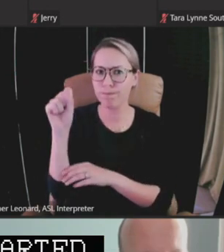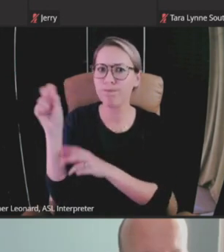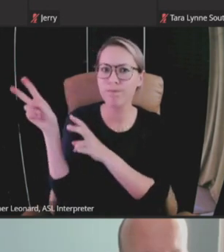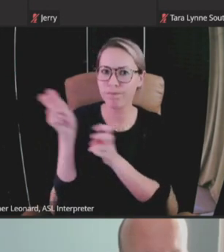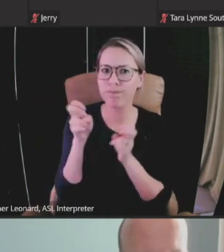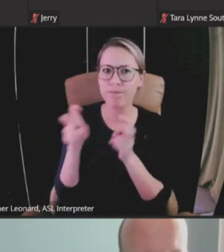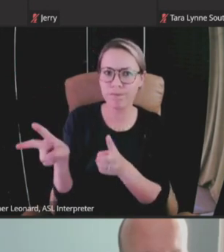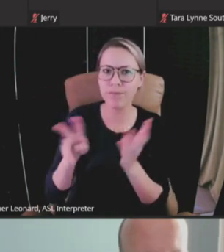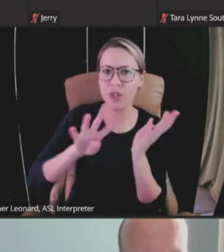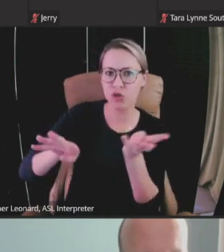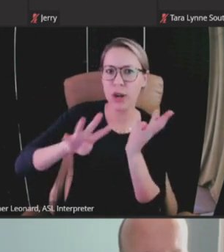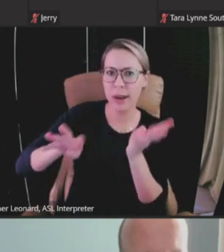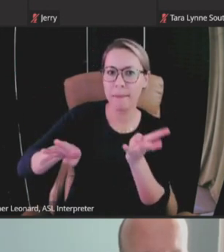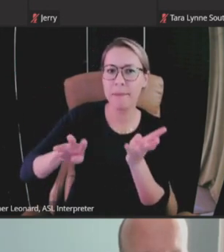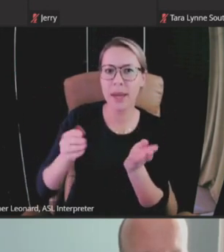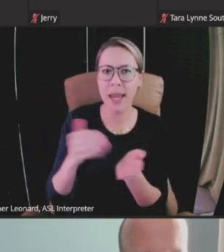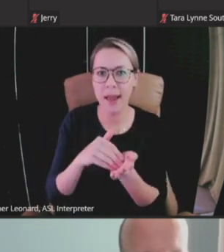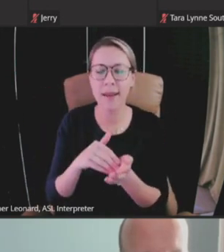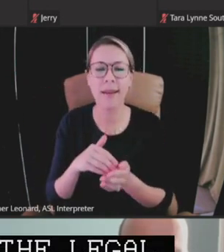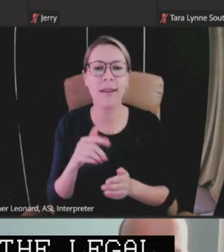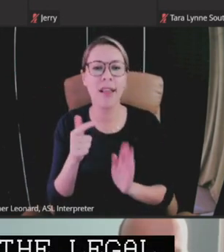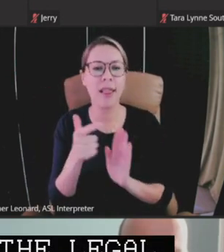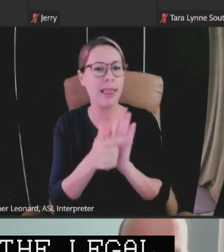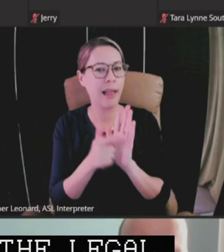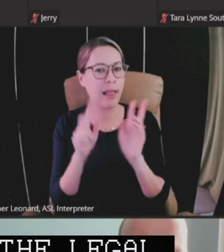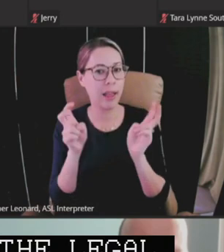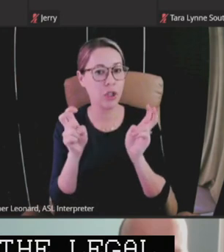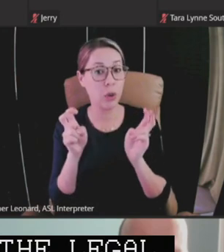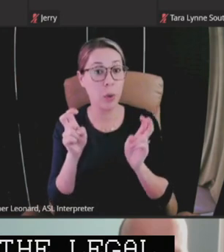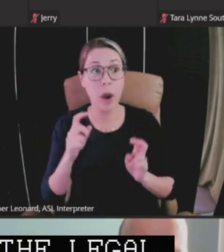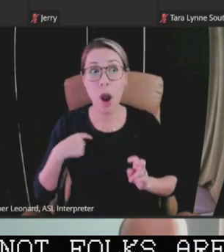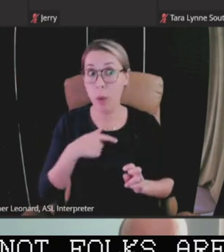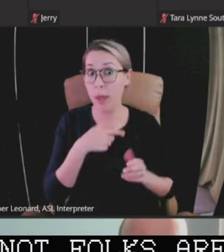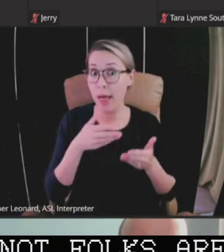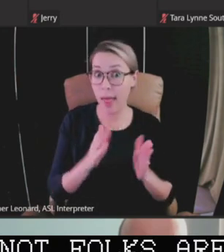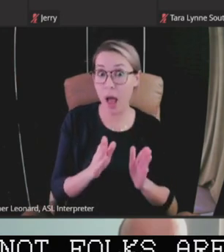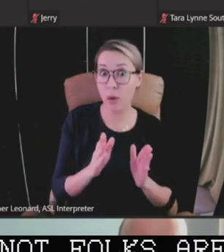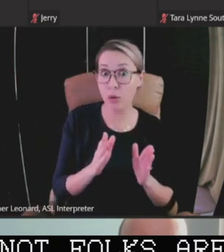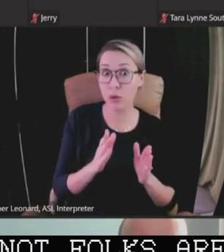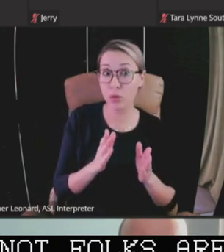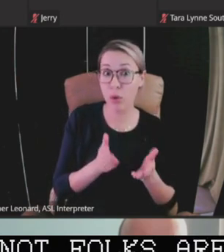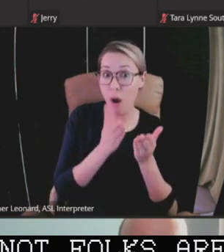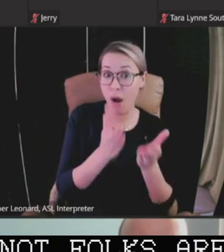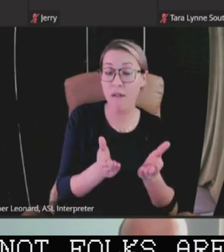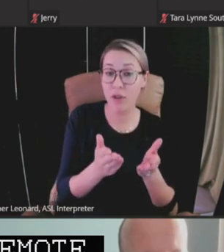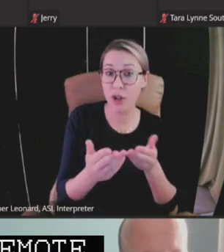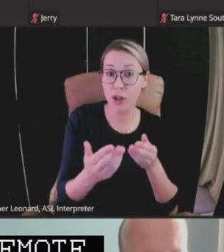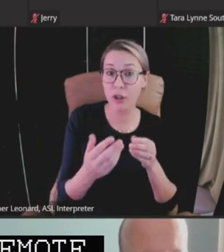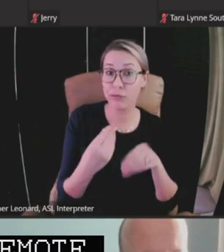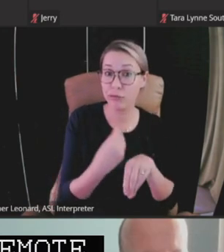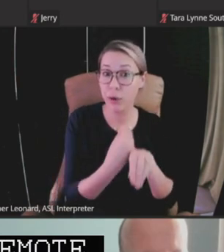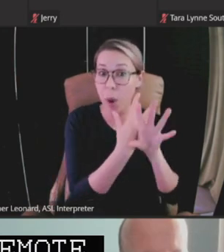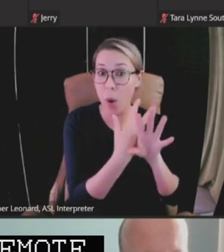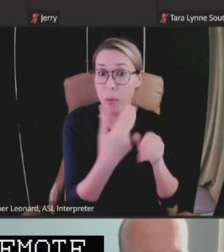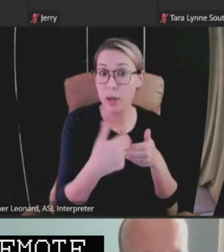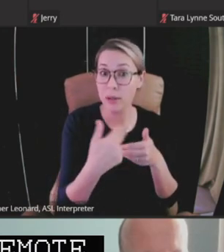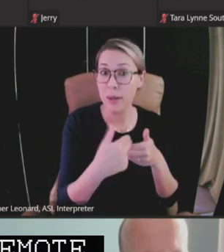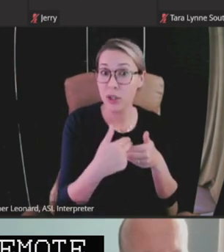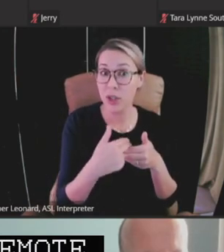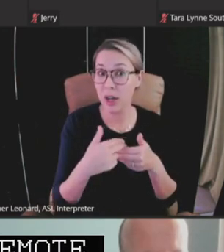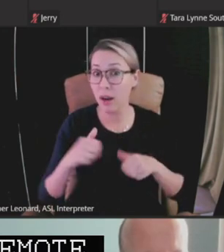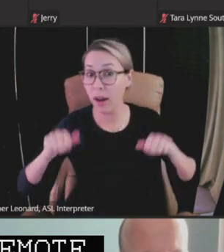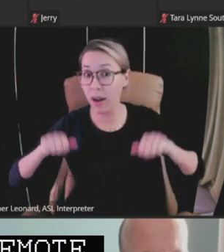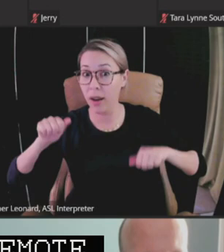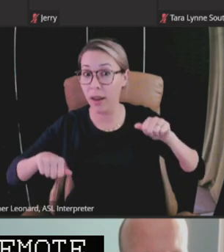whether or not folks are allowed to offer remote participation in their meetings, which is still an open question,